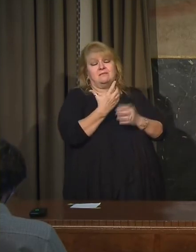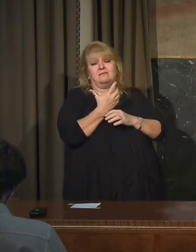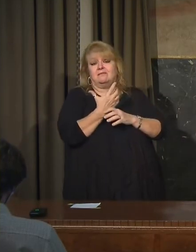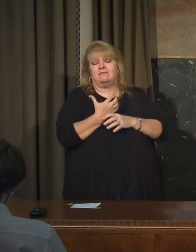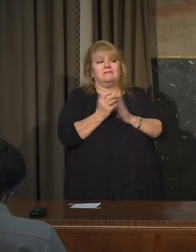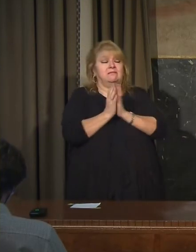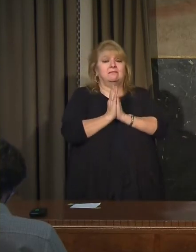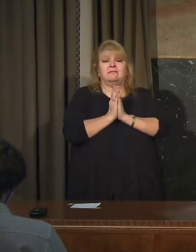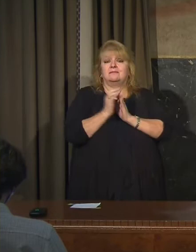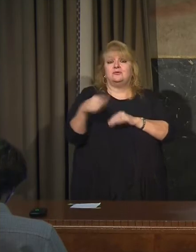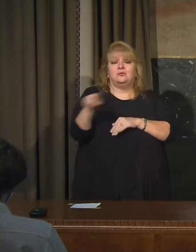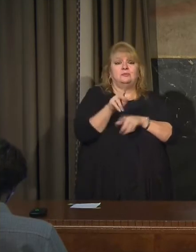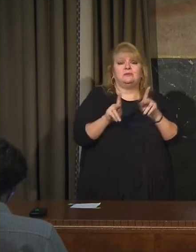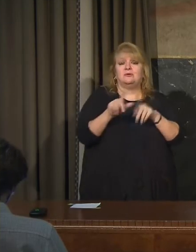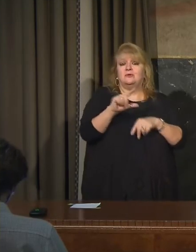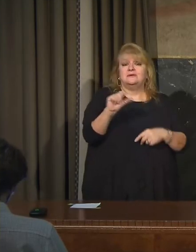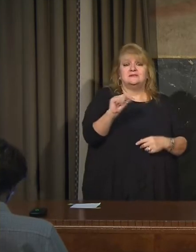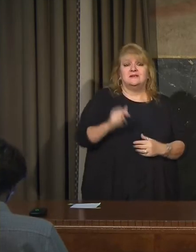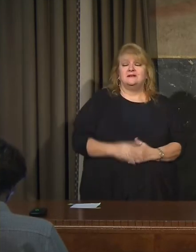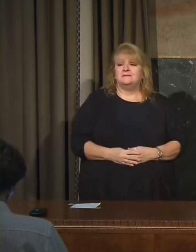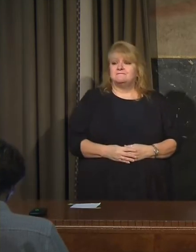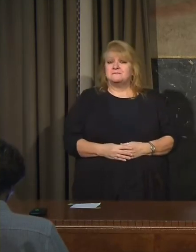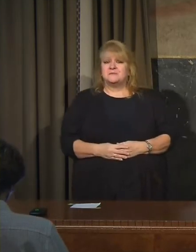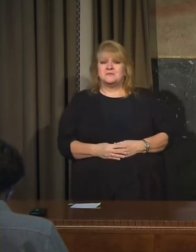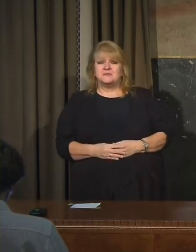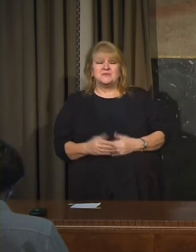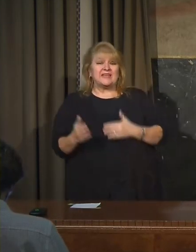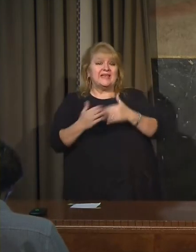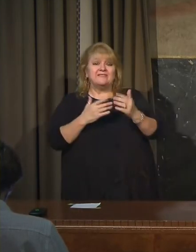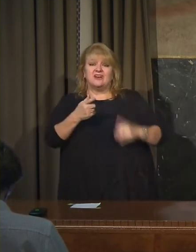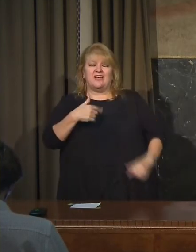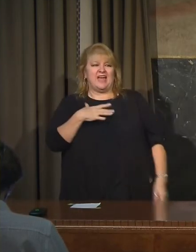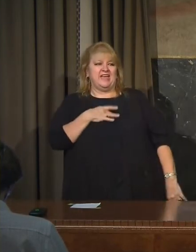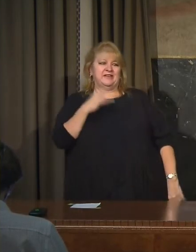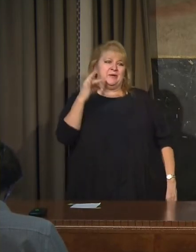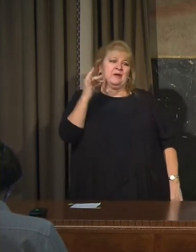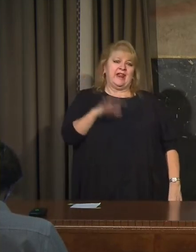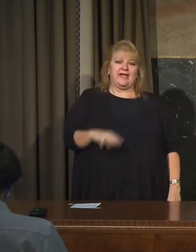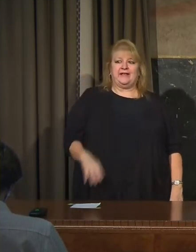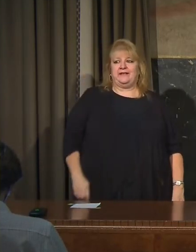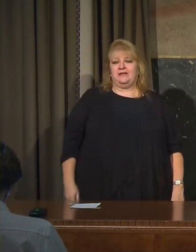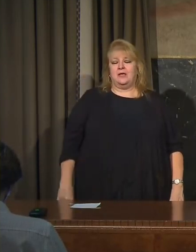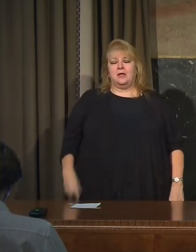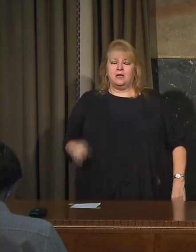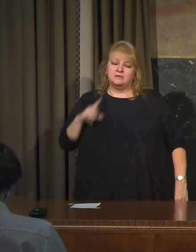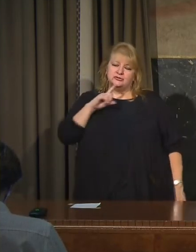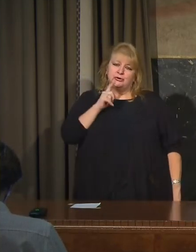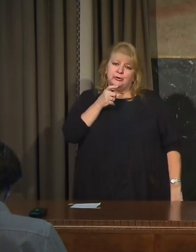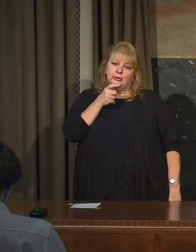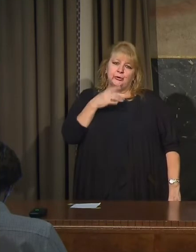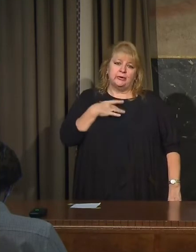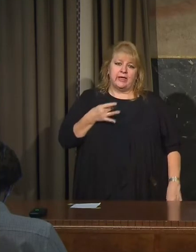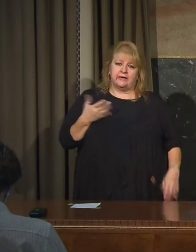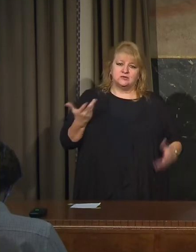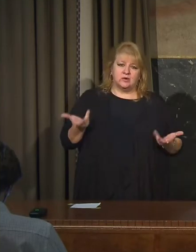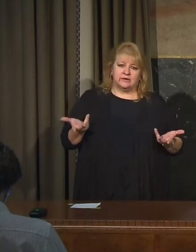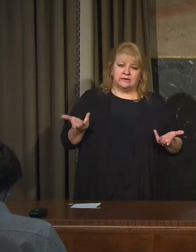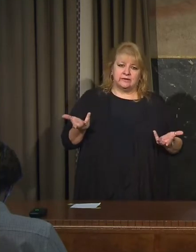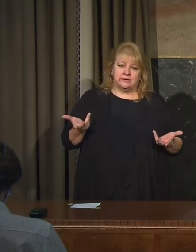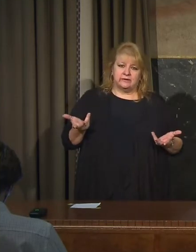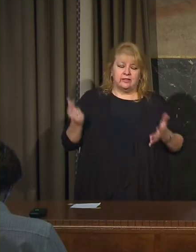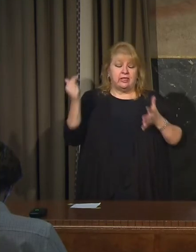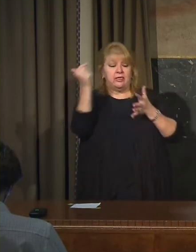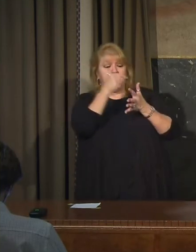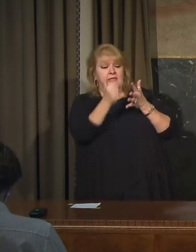to, even if you don't like them, and I suspect nobody really likes them, the